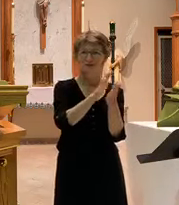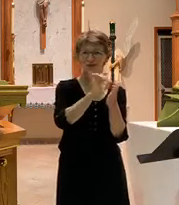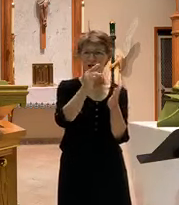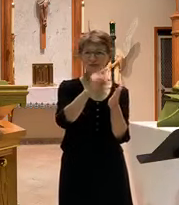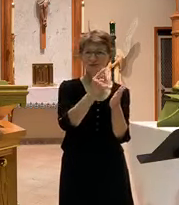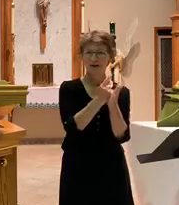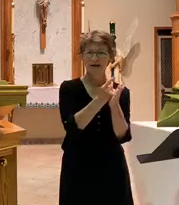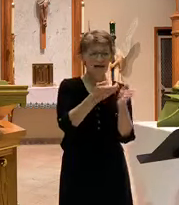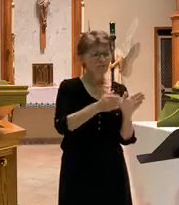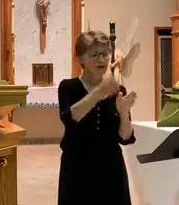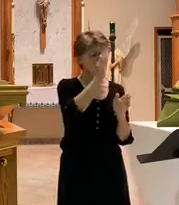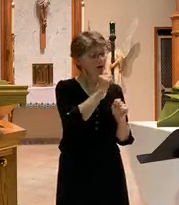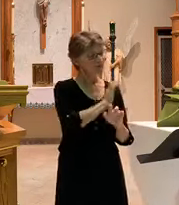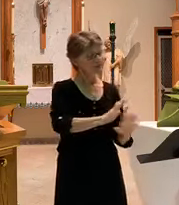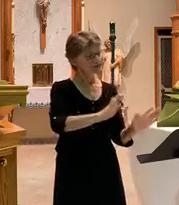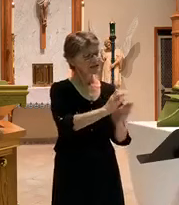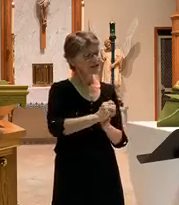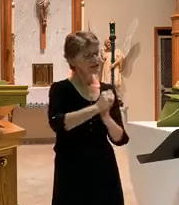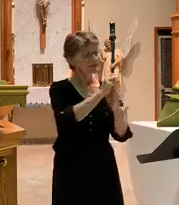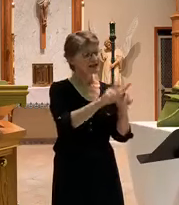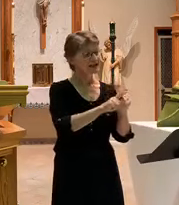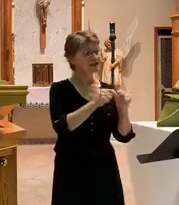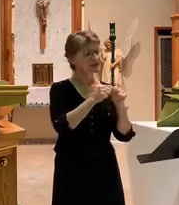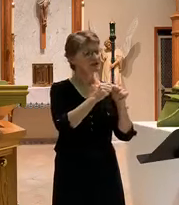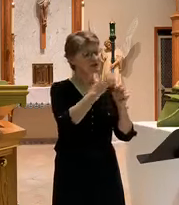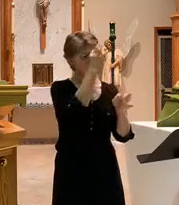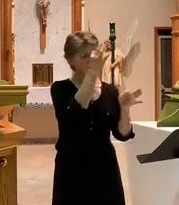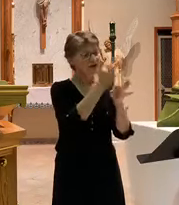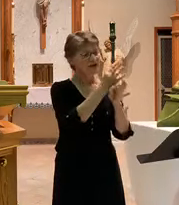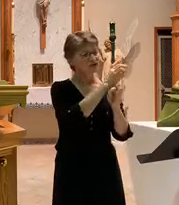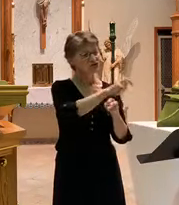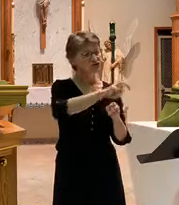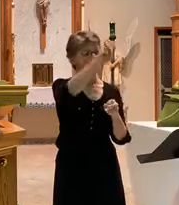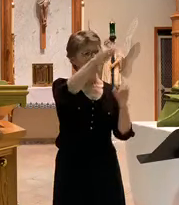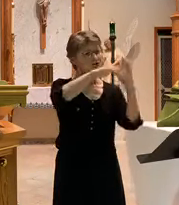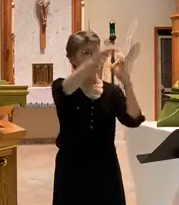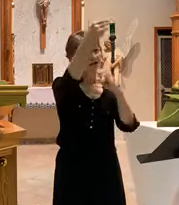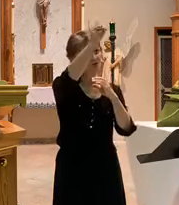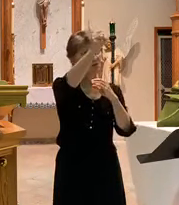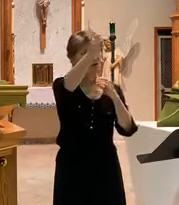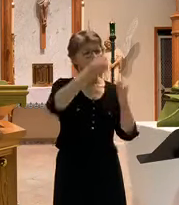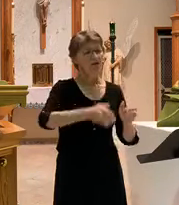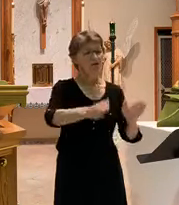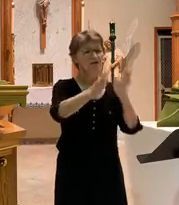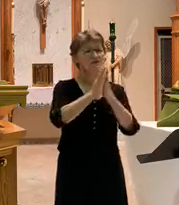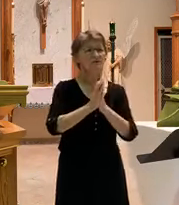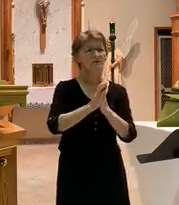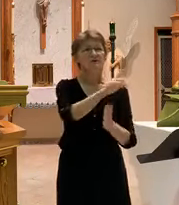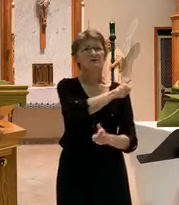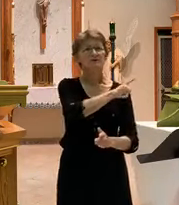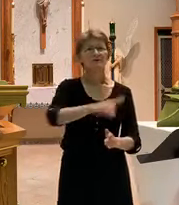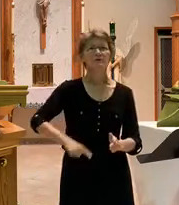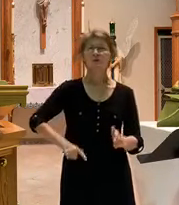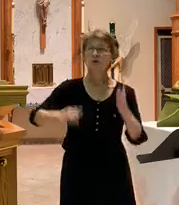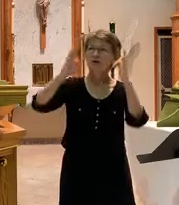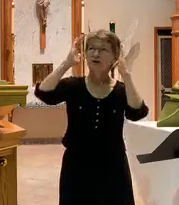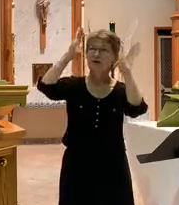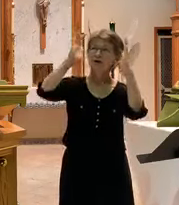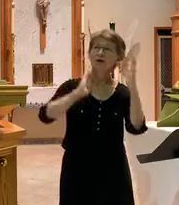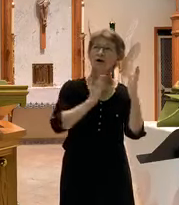bless them and guide them as they continue their faith journey into high school. Let us pray to the Lord. Lord, hear